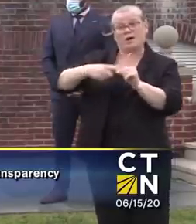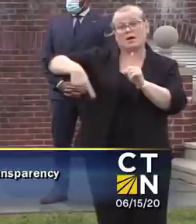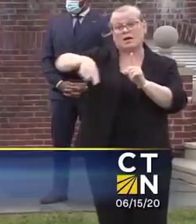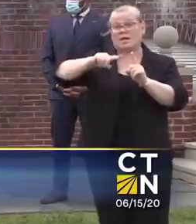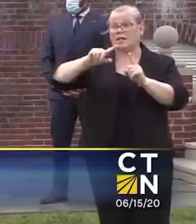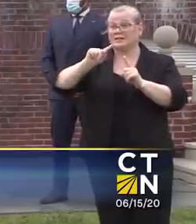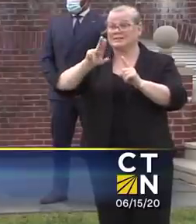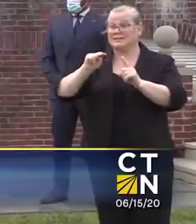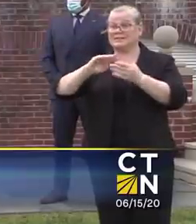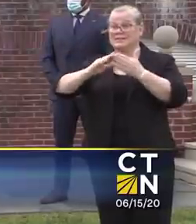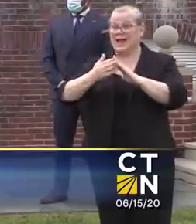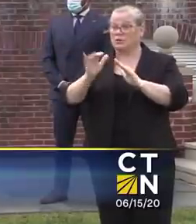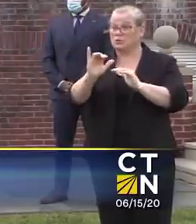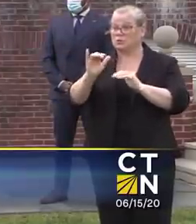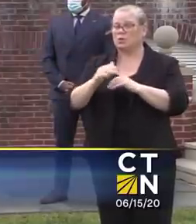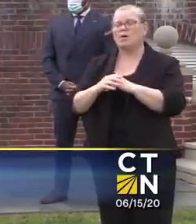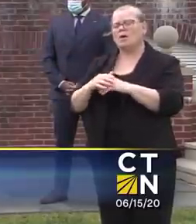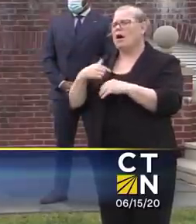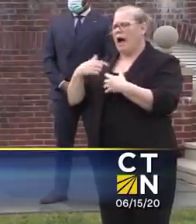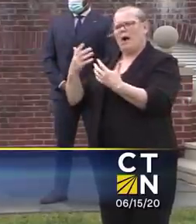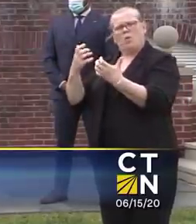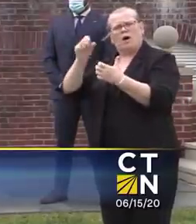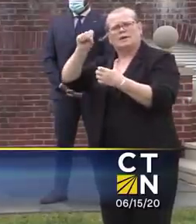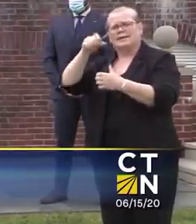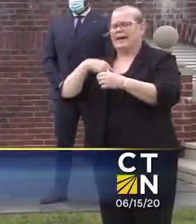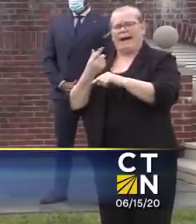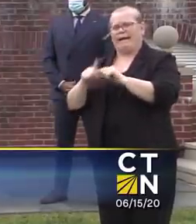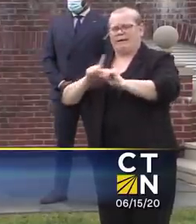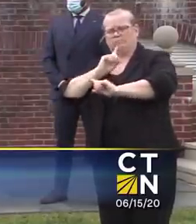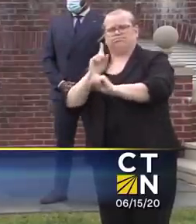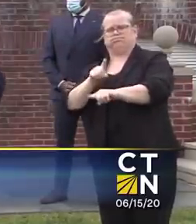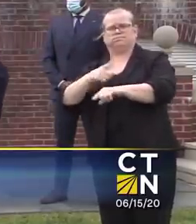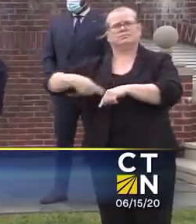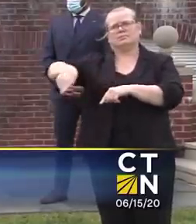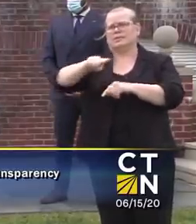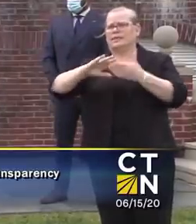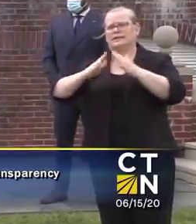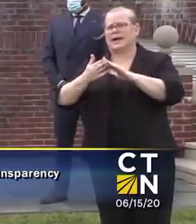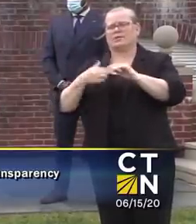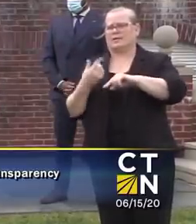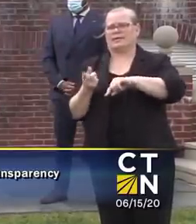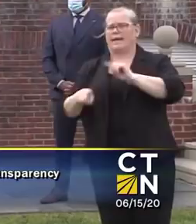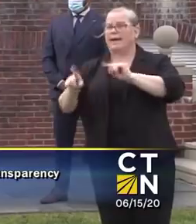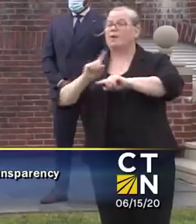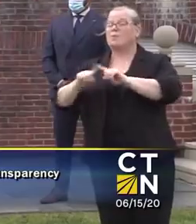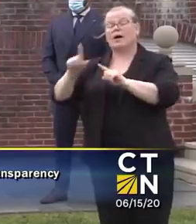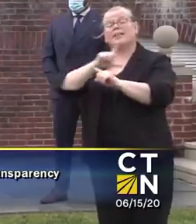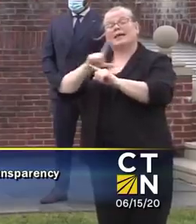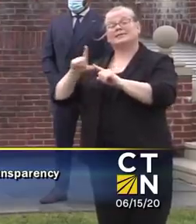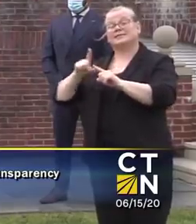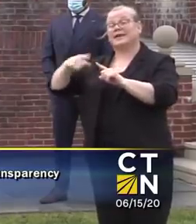but working with our friends in the legislature, we want this throughout our entire police force. Joe, do you want to add to that?